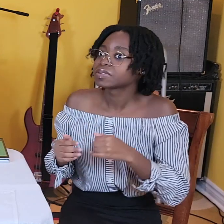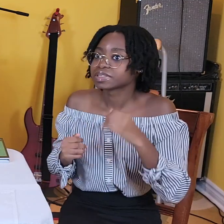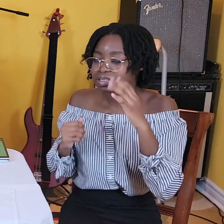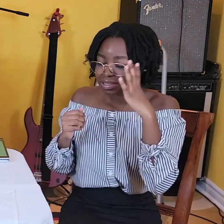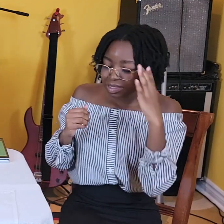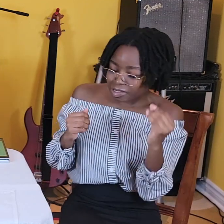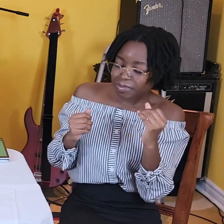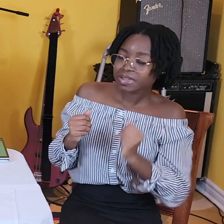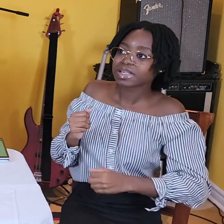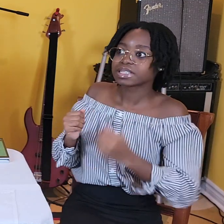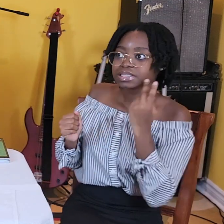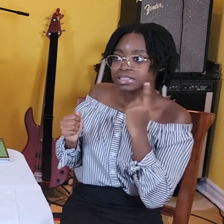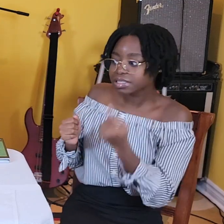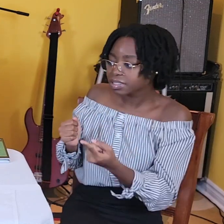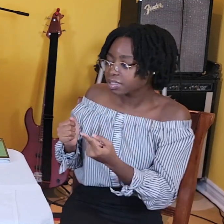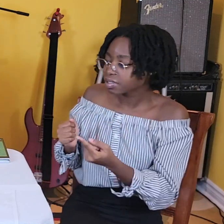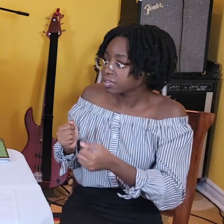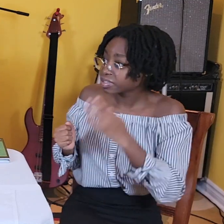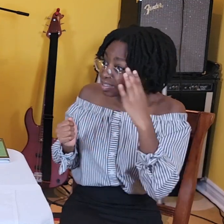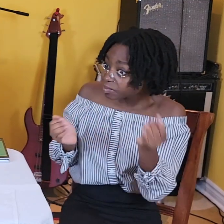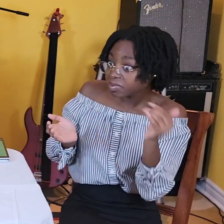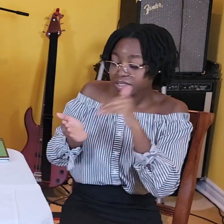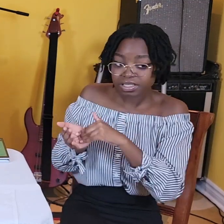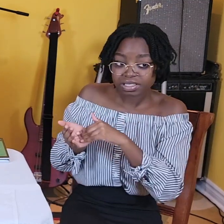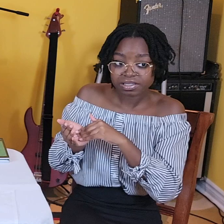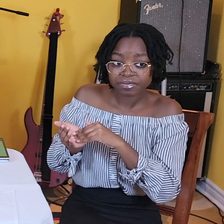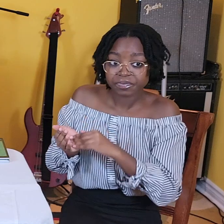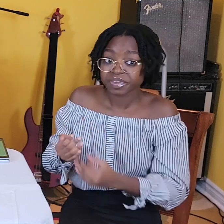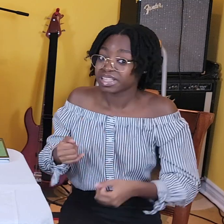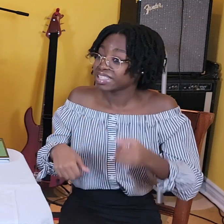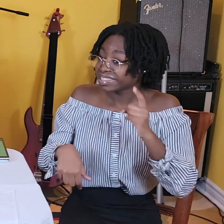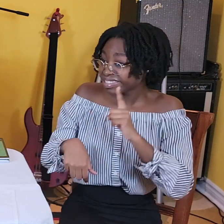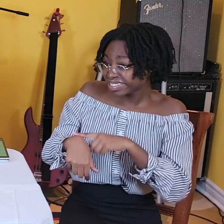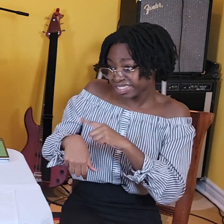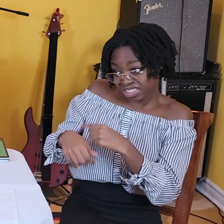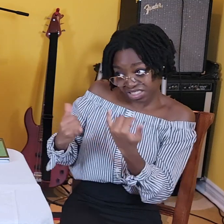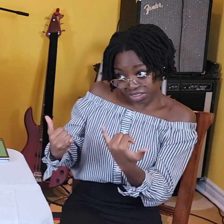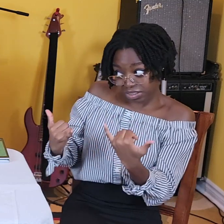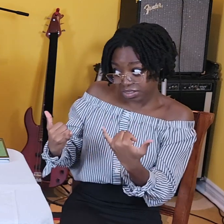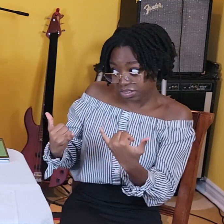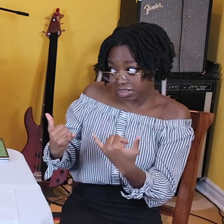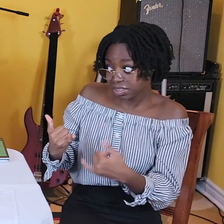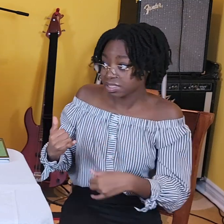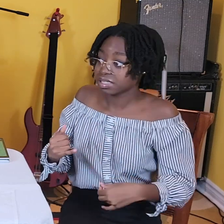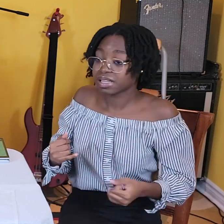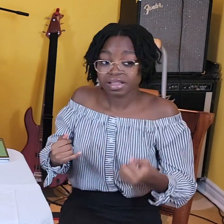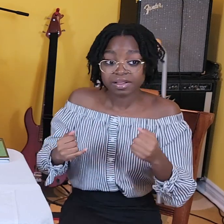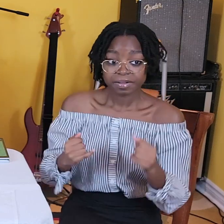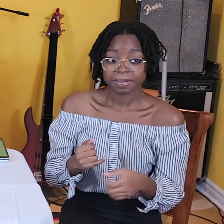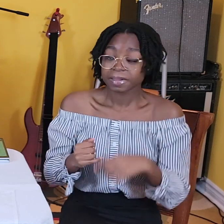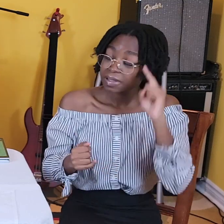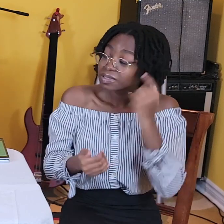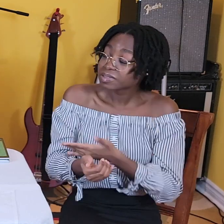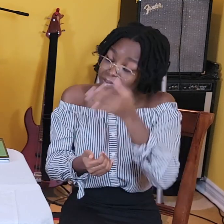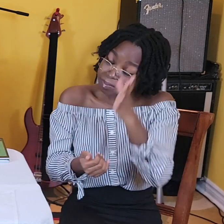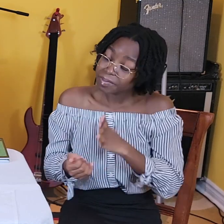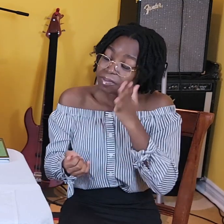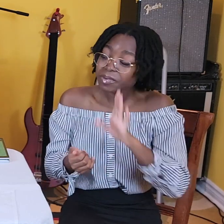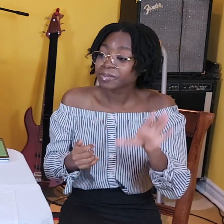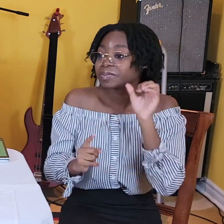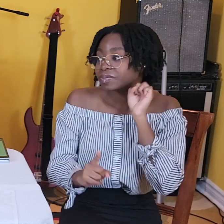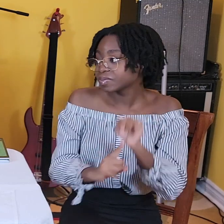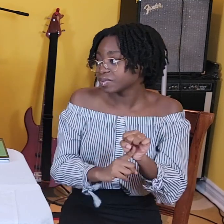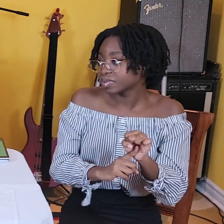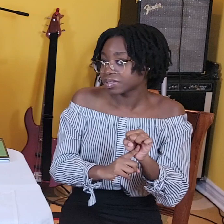is being betrayed into the hands of sinners. Rise, let us be going. See, my betrayer is at hand."